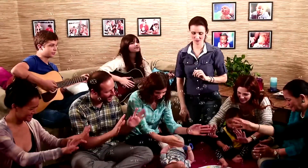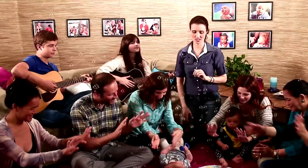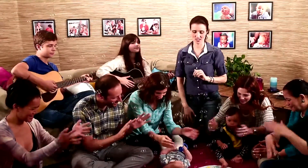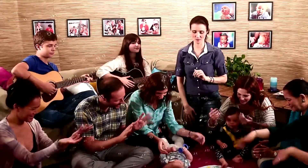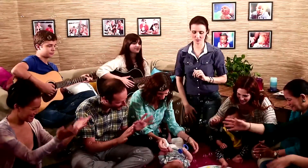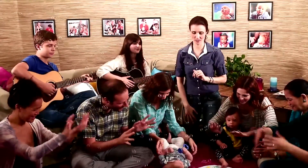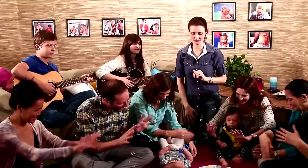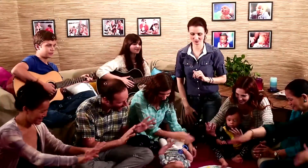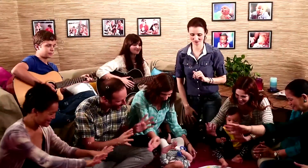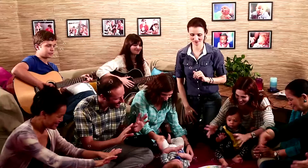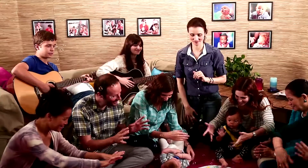That's a lot of bubbles.